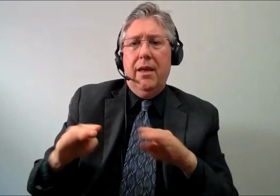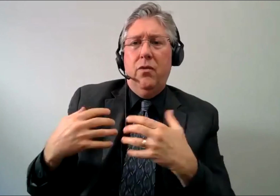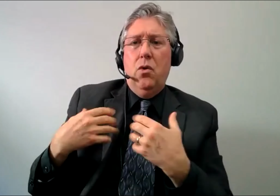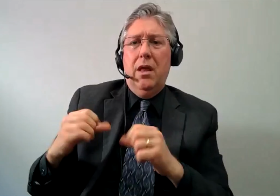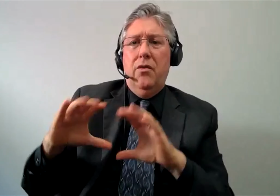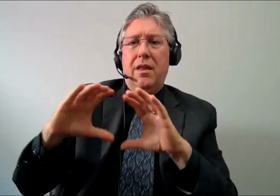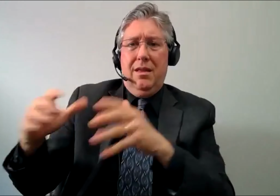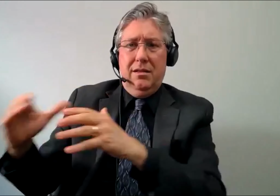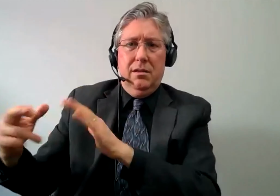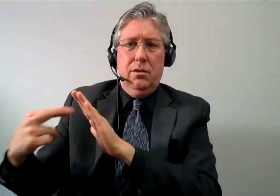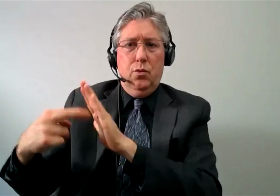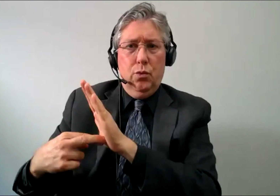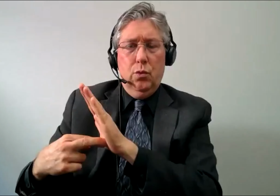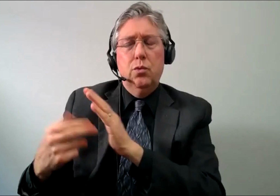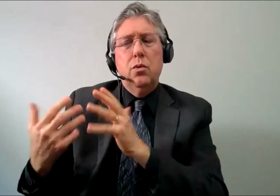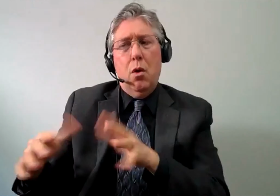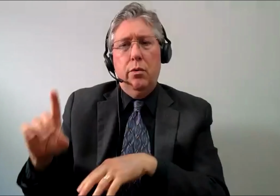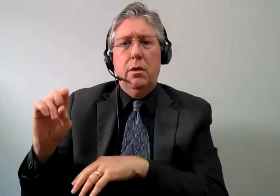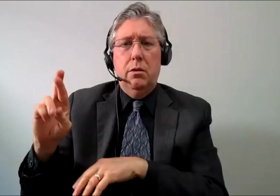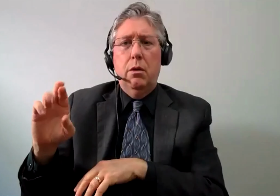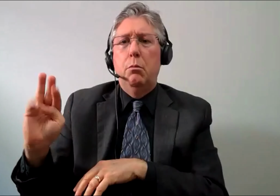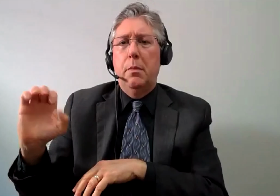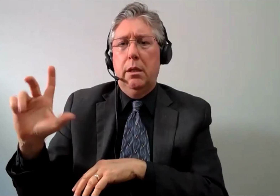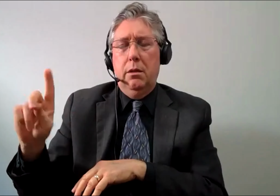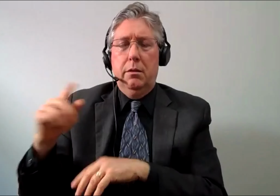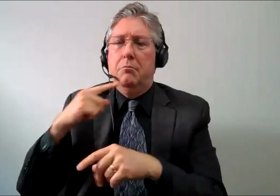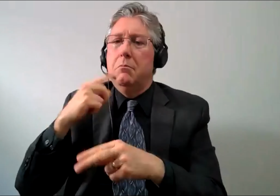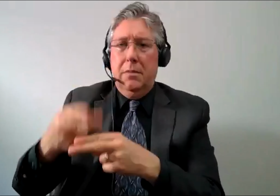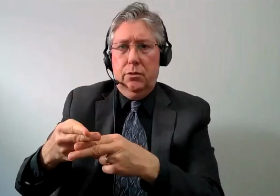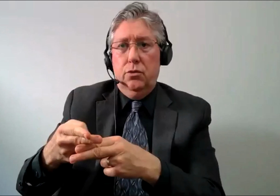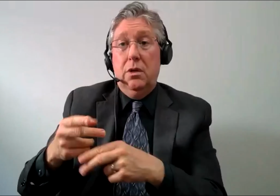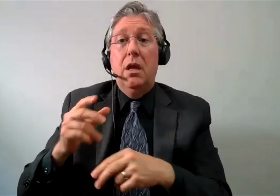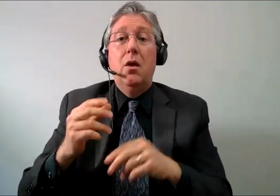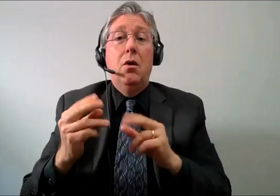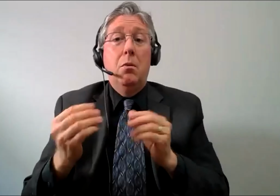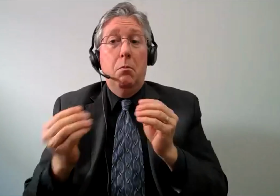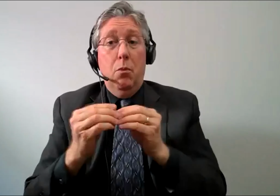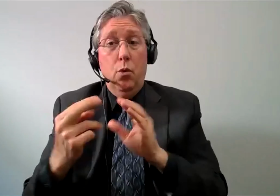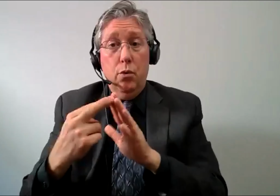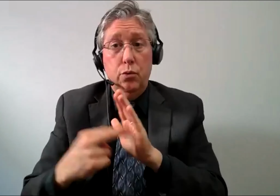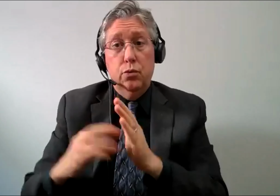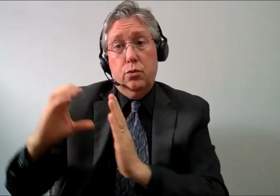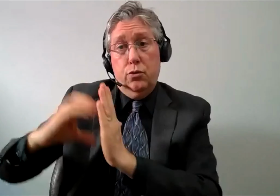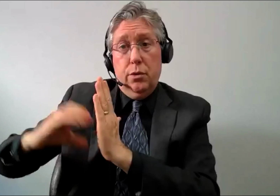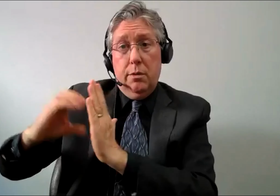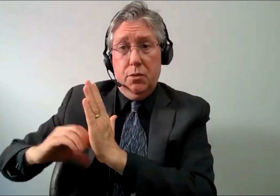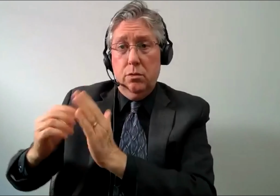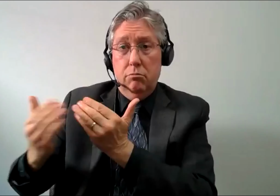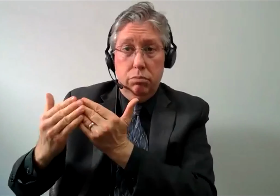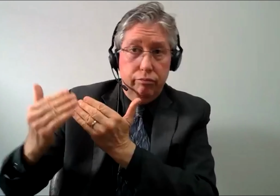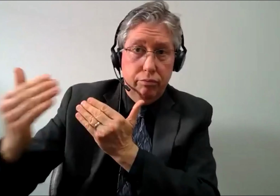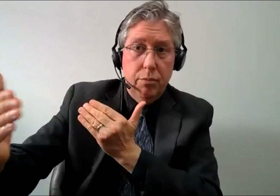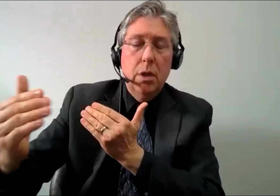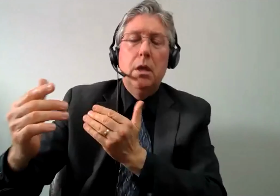as Dr. Medlock mentioned, and we will have additional rule chapters going forward that speak to the changes to